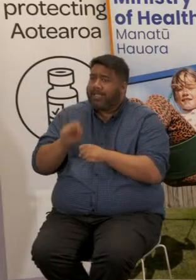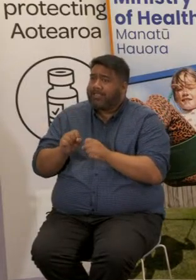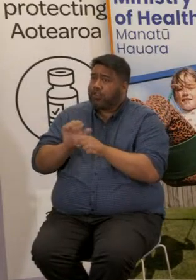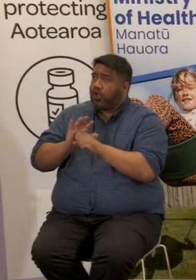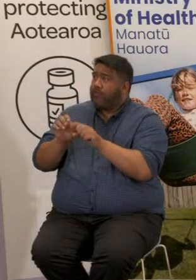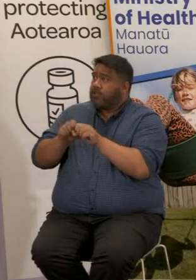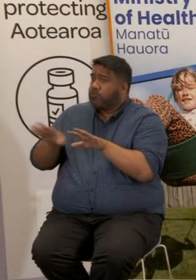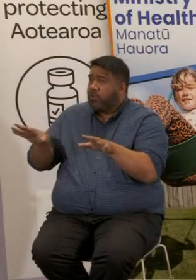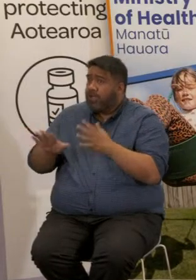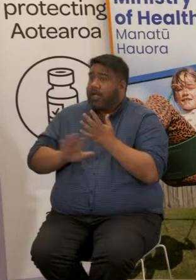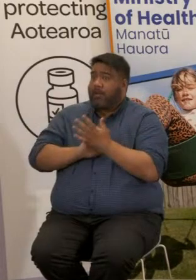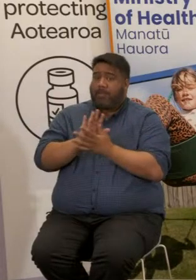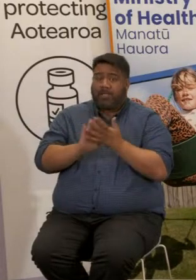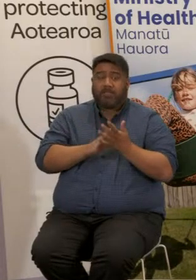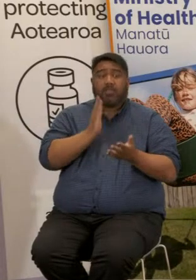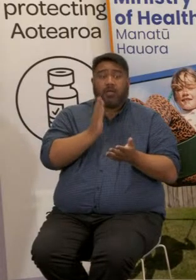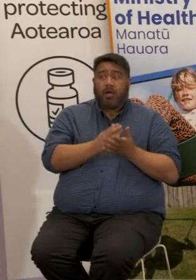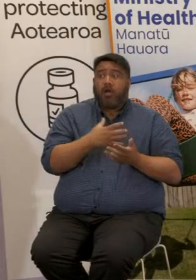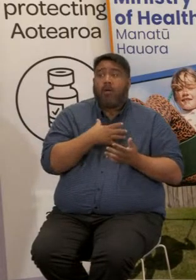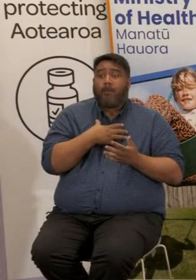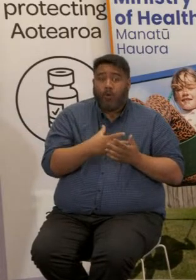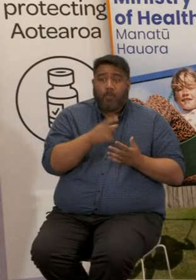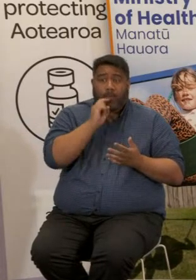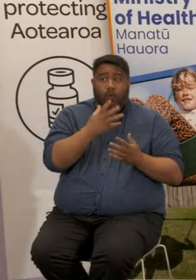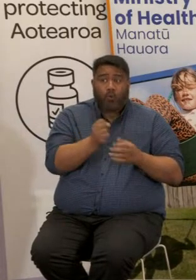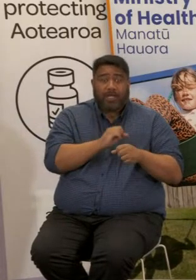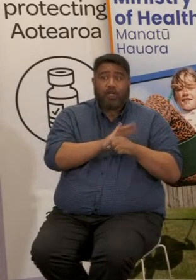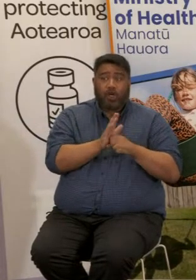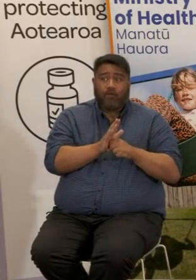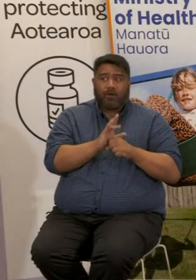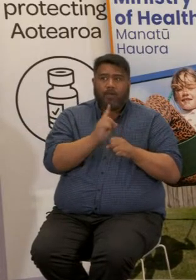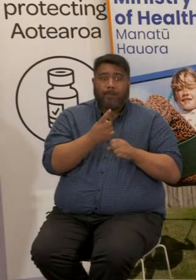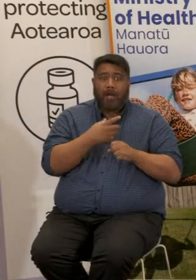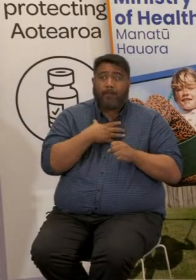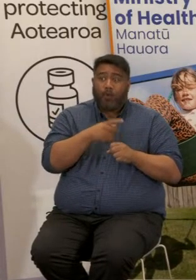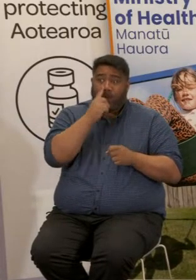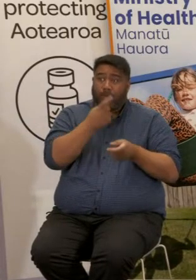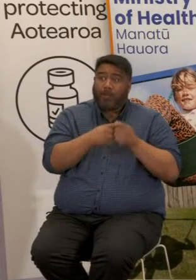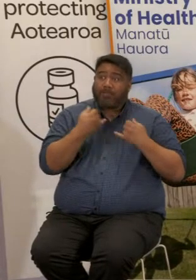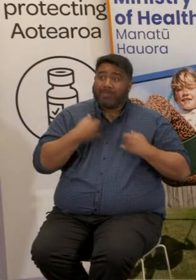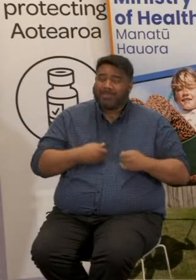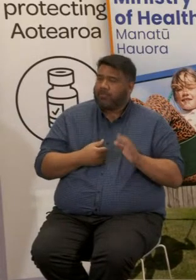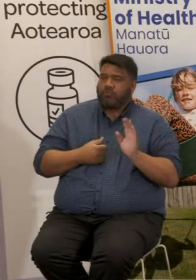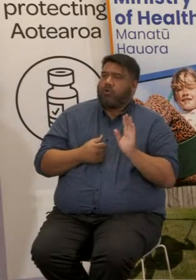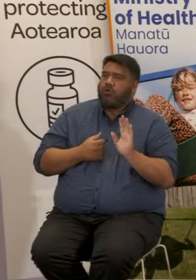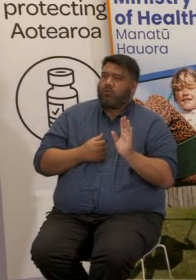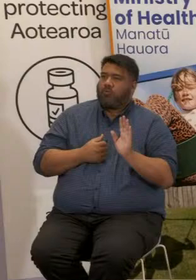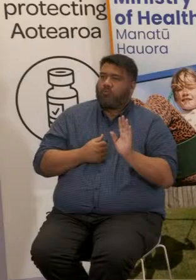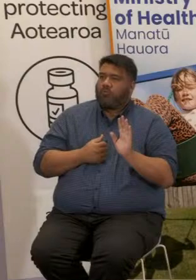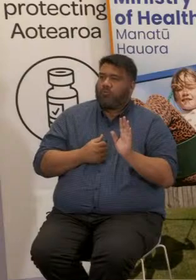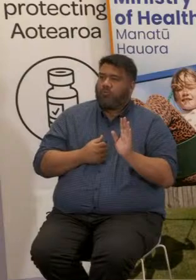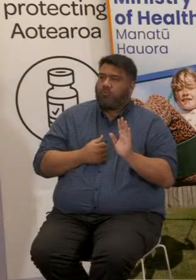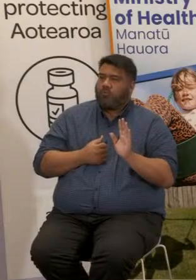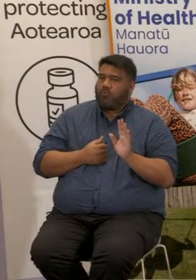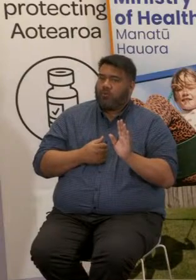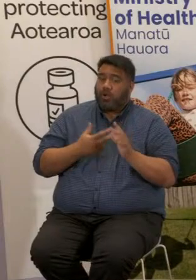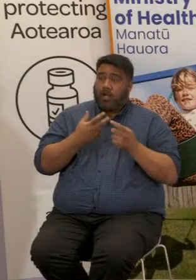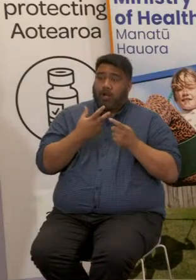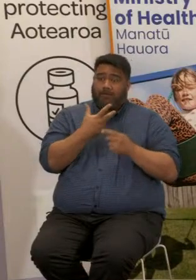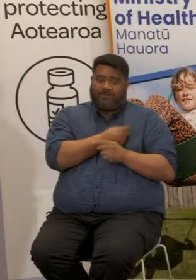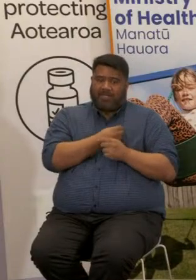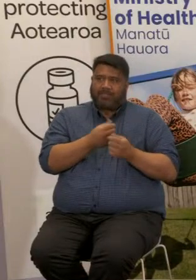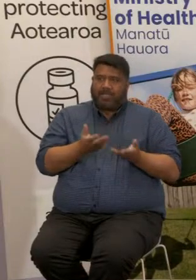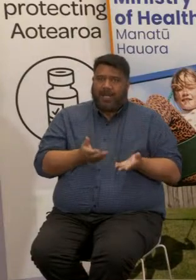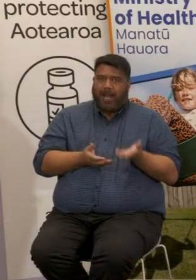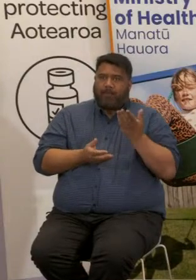numbers, very big reduction. So I think that's a really important point for us going forward as we get high immunisation rates. Now,